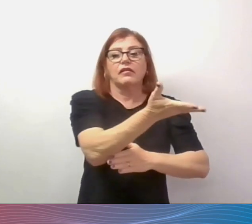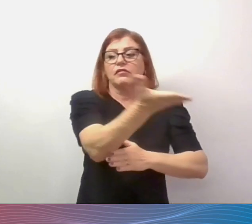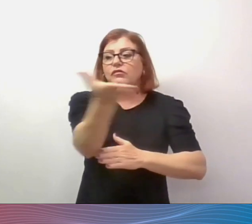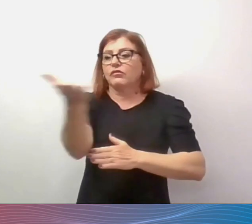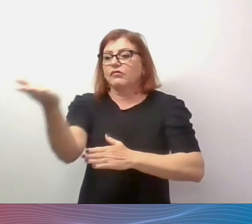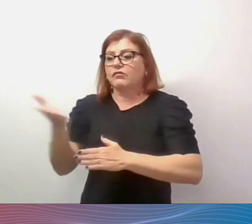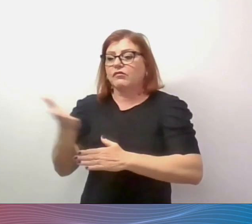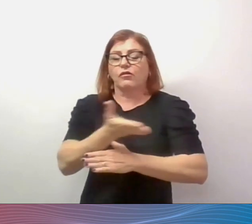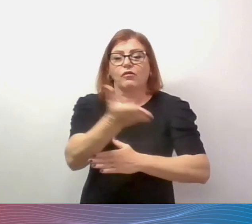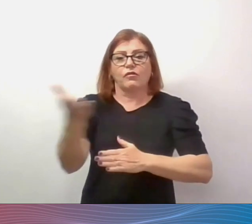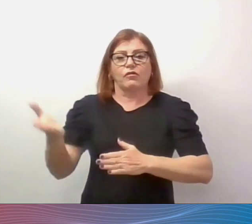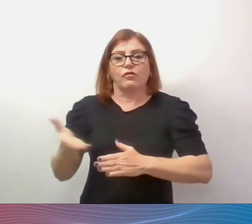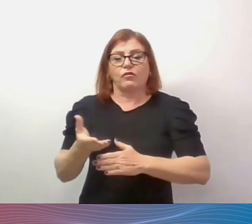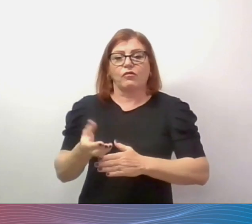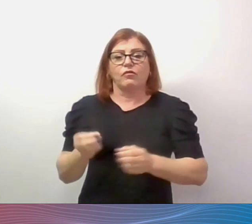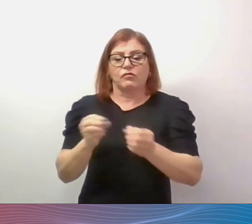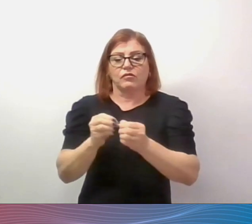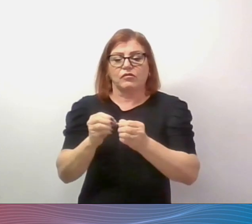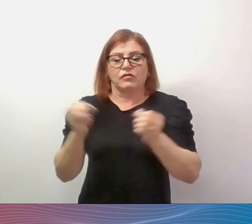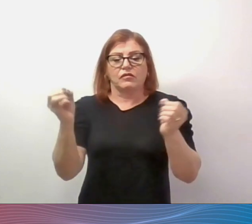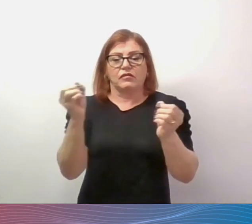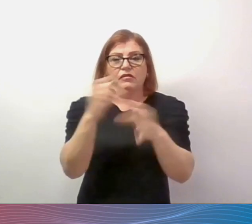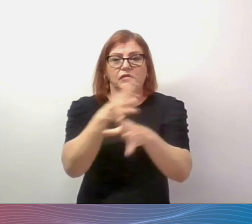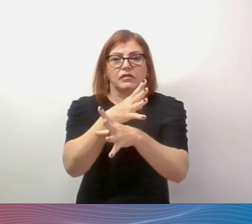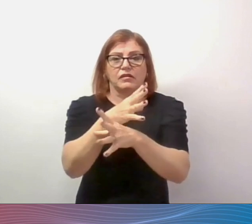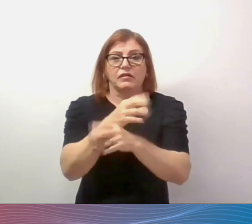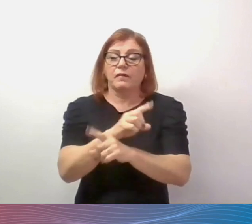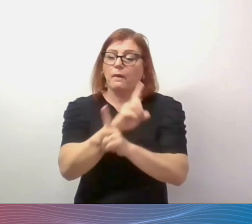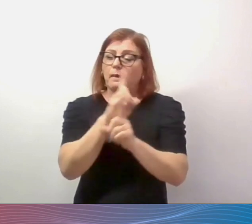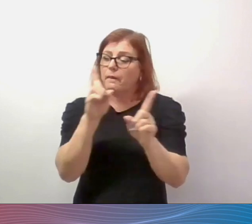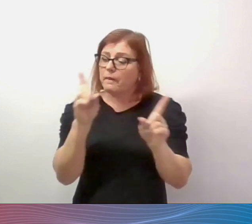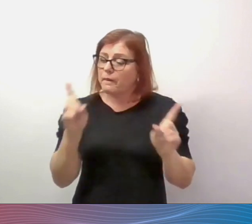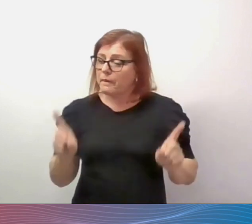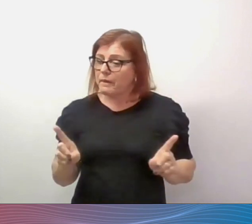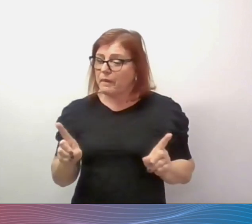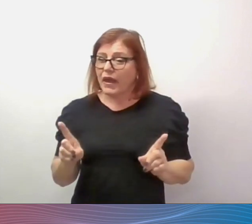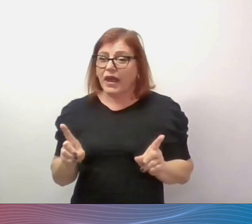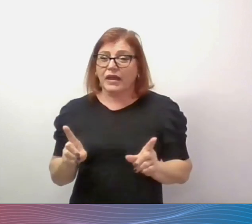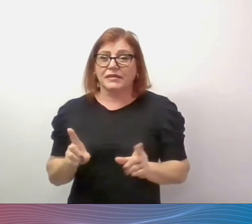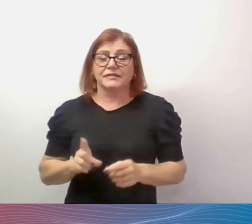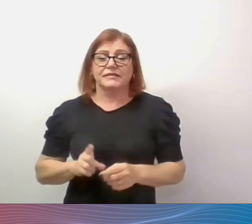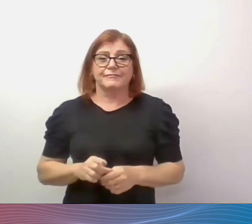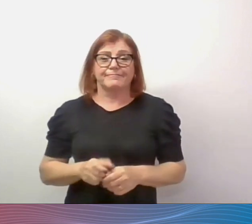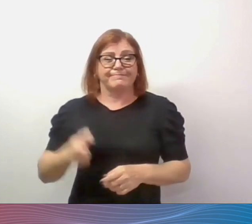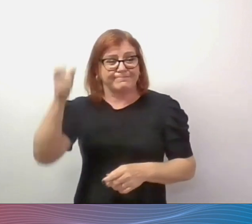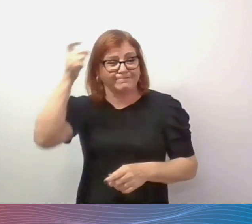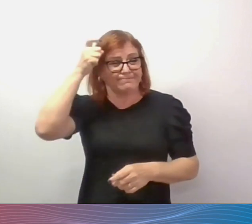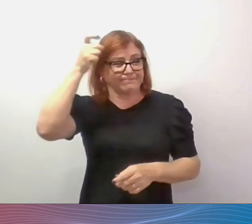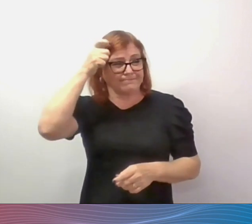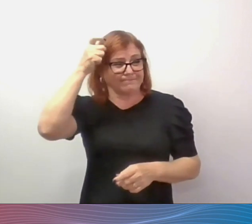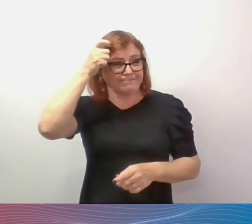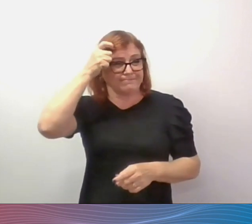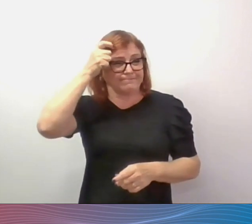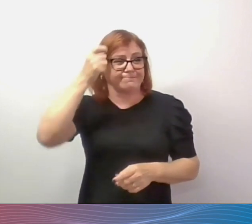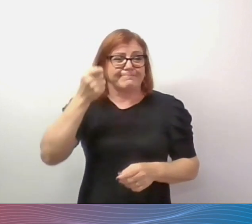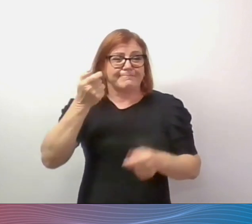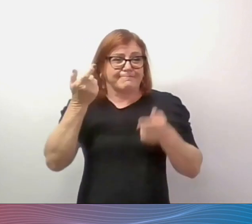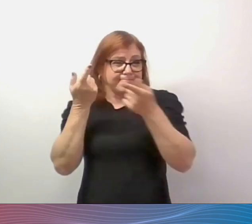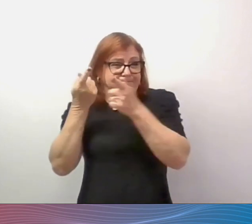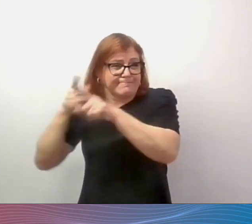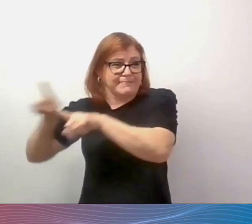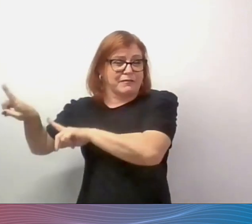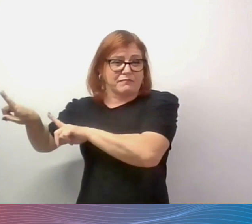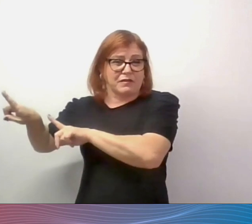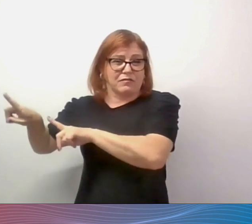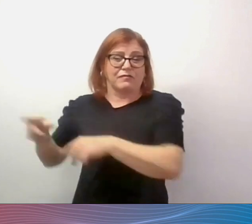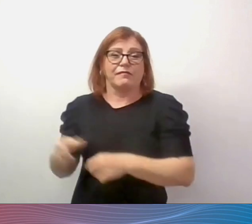to the whole creation. Todavia, com a rebelião de Satanás desse universo. However, with Satan's rebellion in the